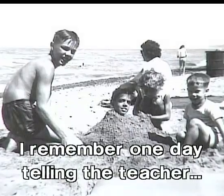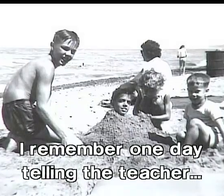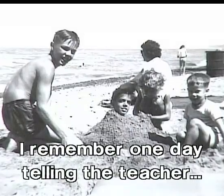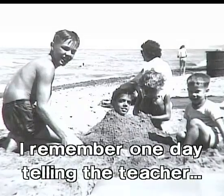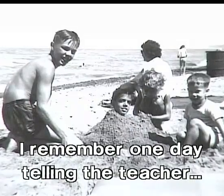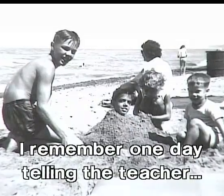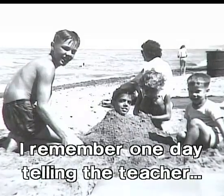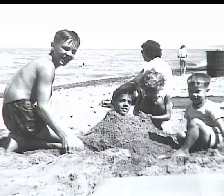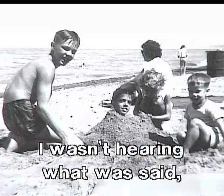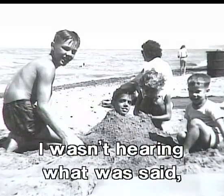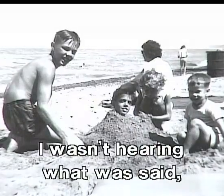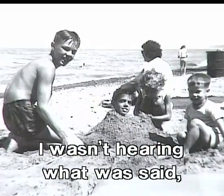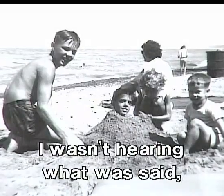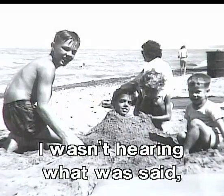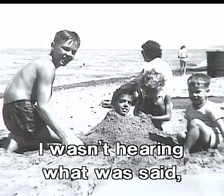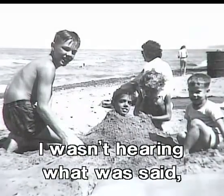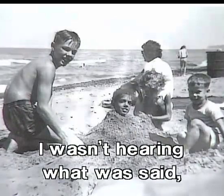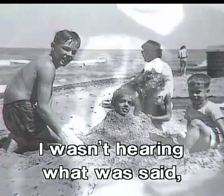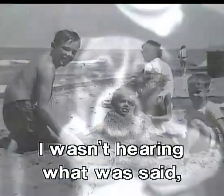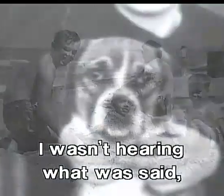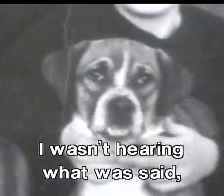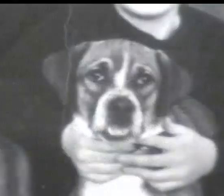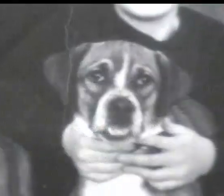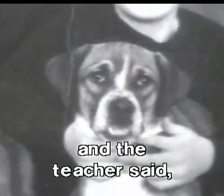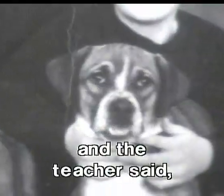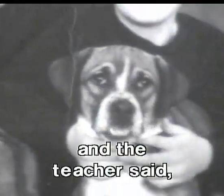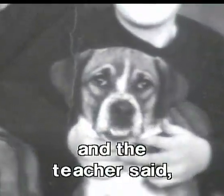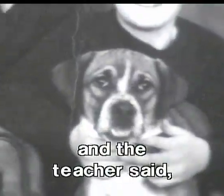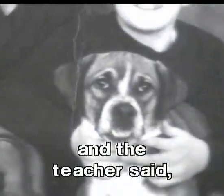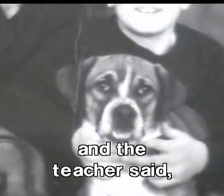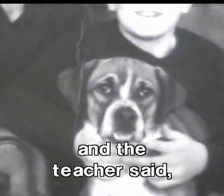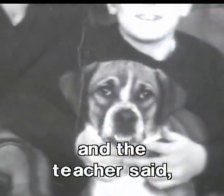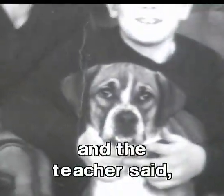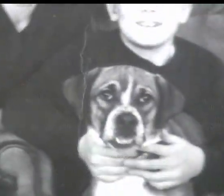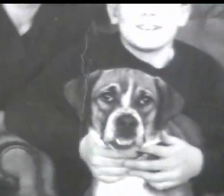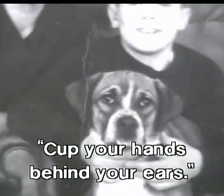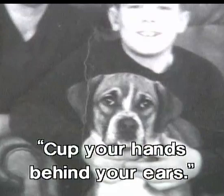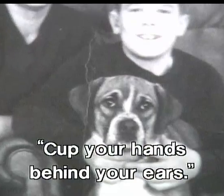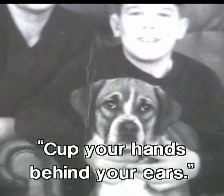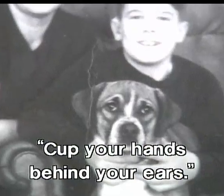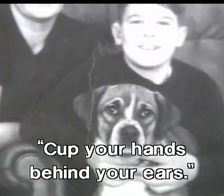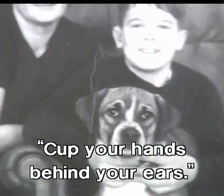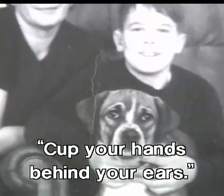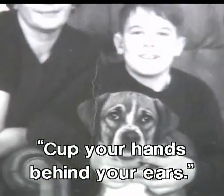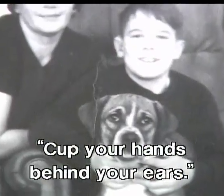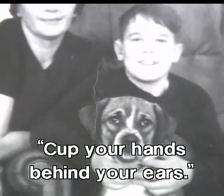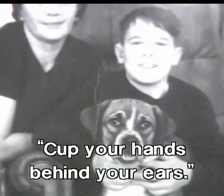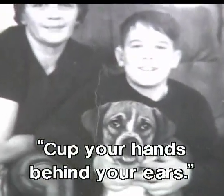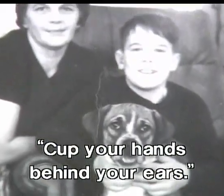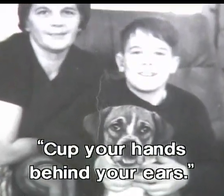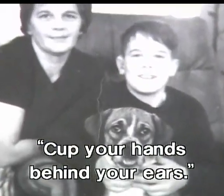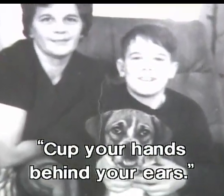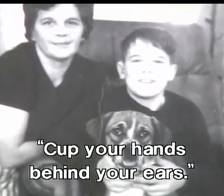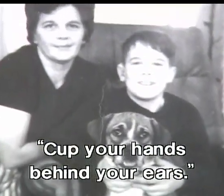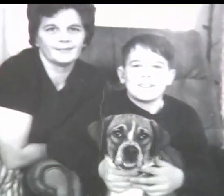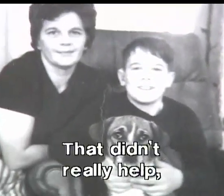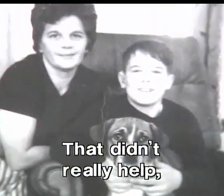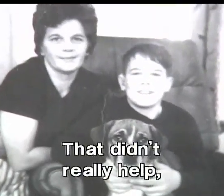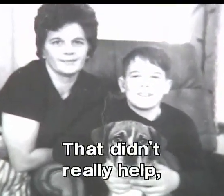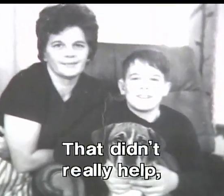I wasn't hearing what was said, and the teacher said, well, cup your hand behind your ear. That didn't really help, and I guess that's